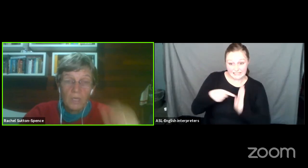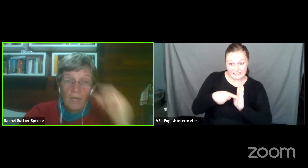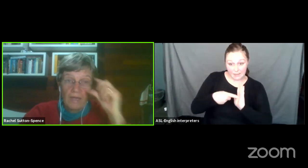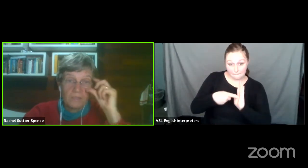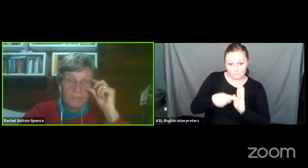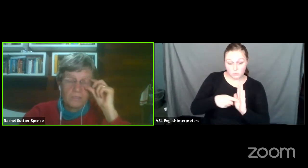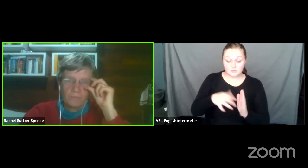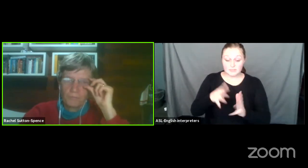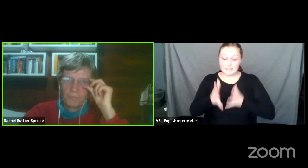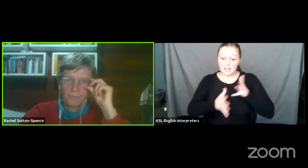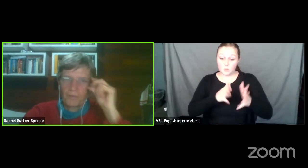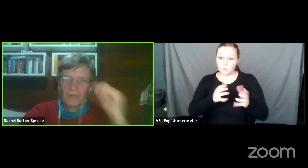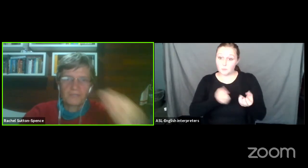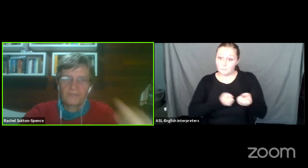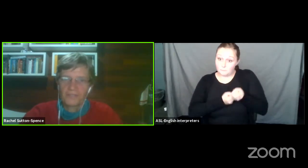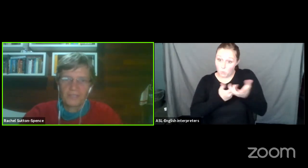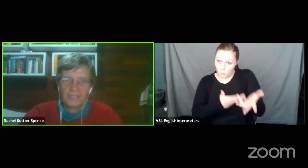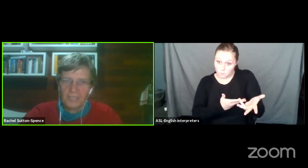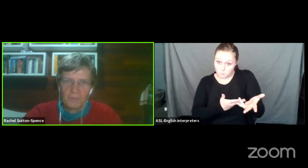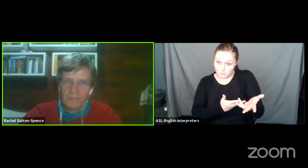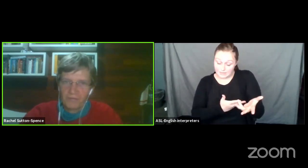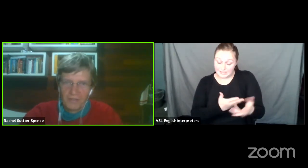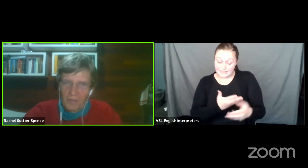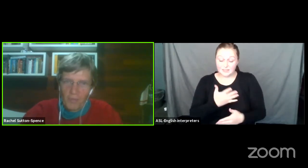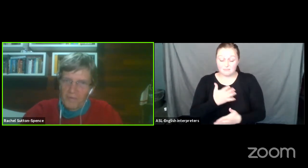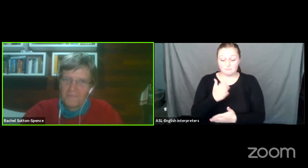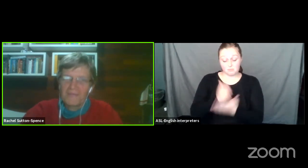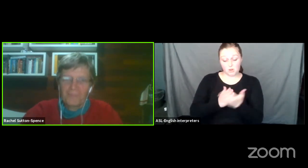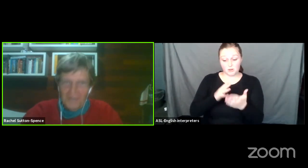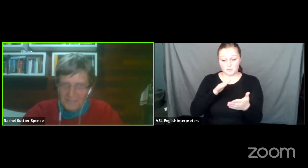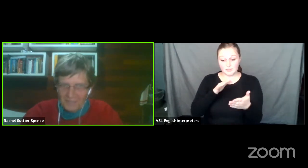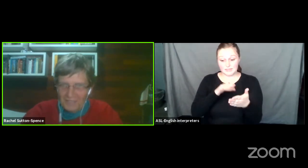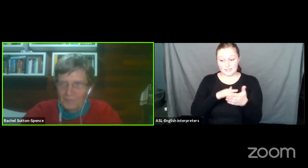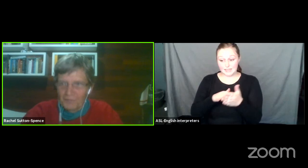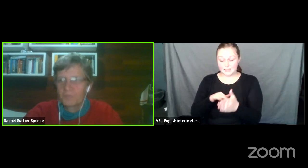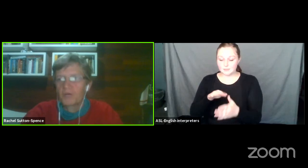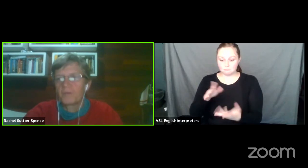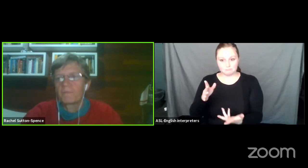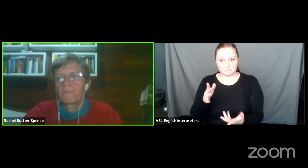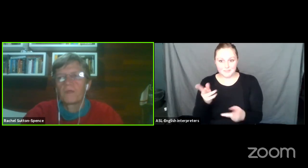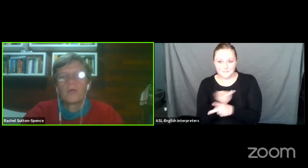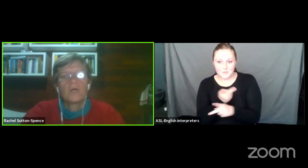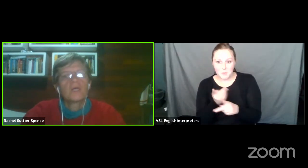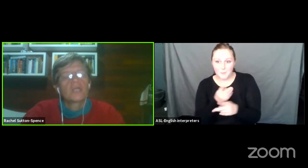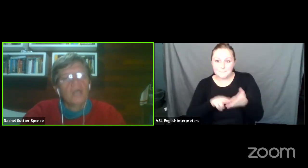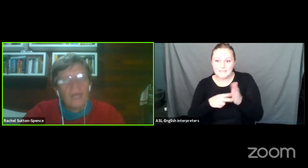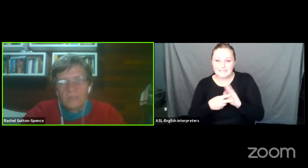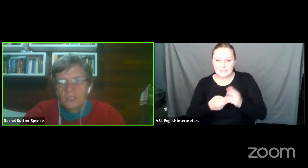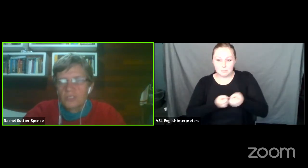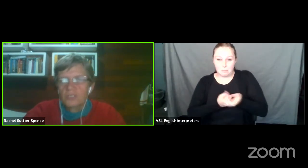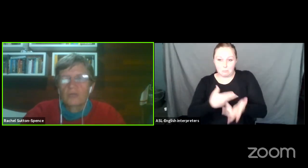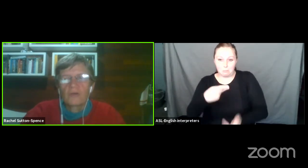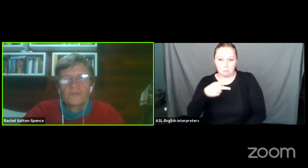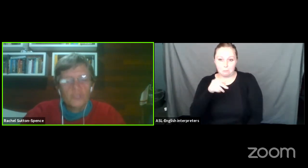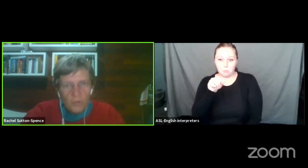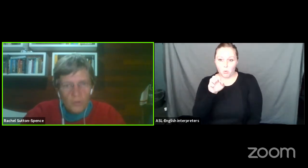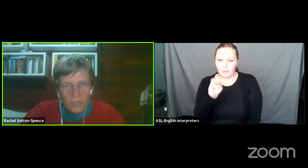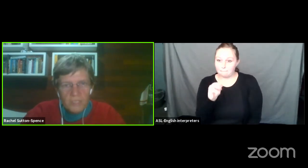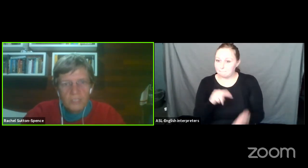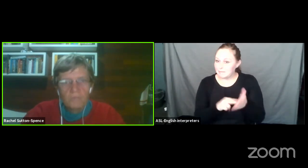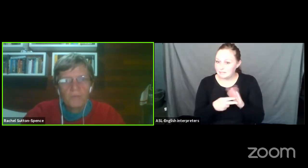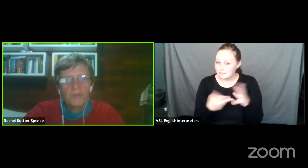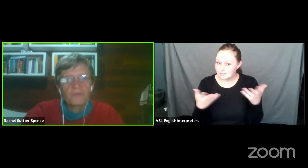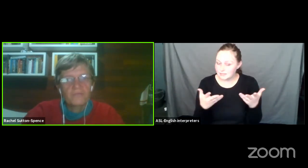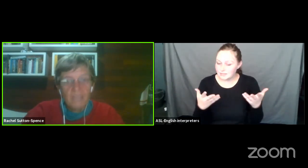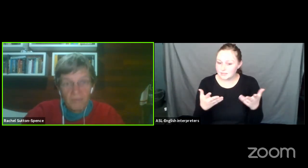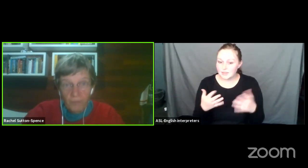poems, and part of the study has been to find out what we mean by a sign language poem, and of